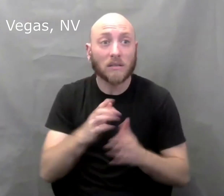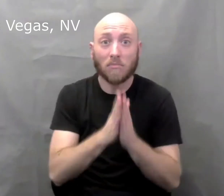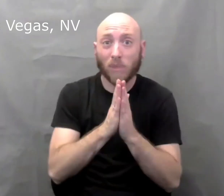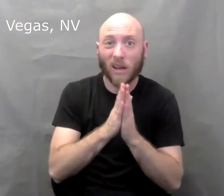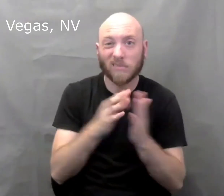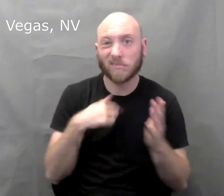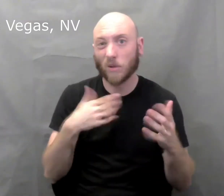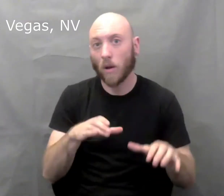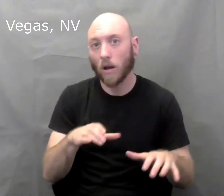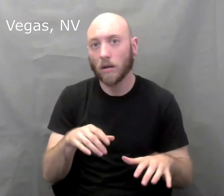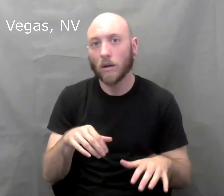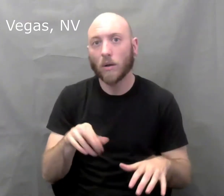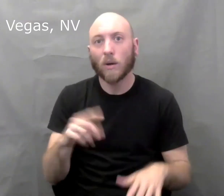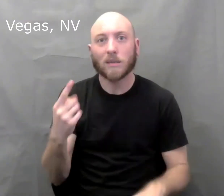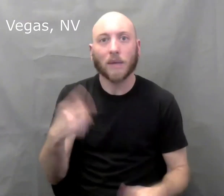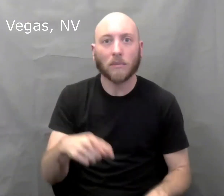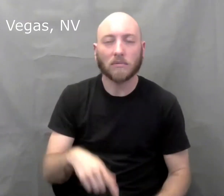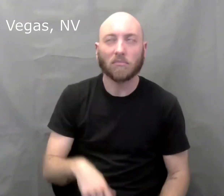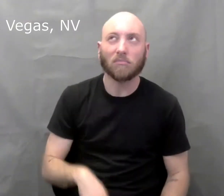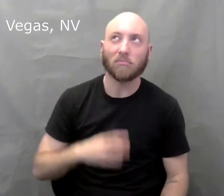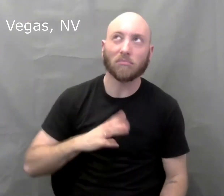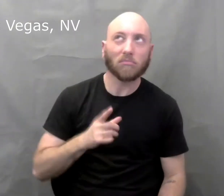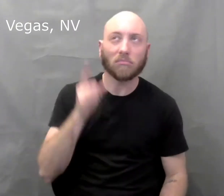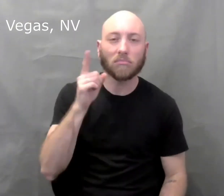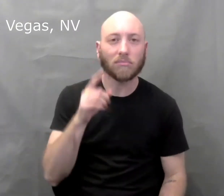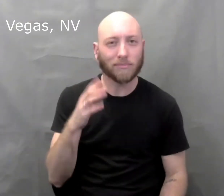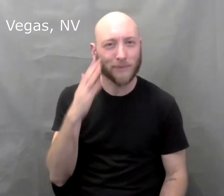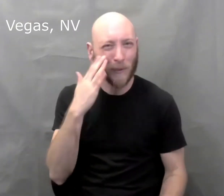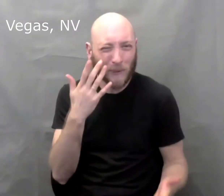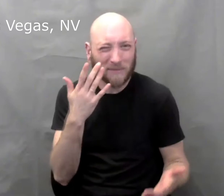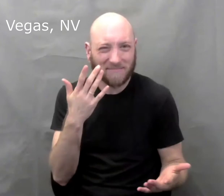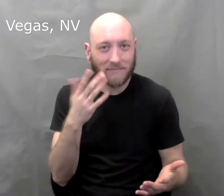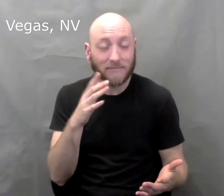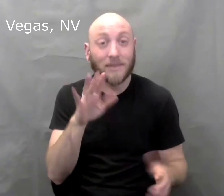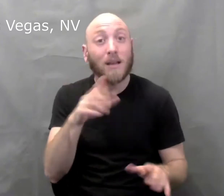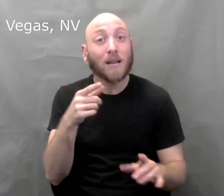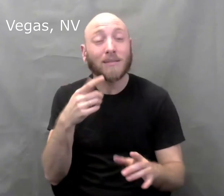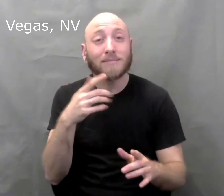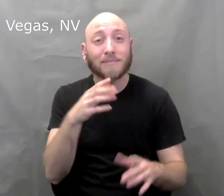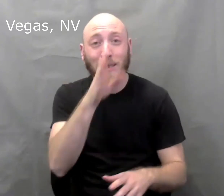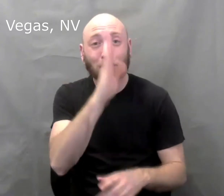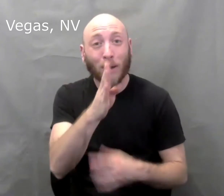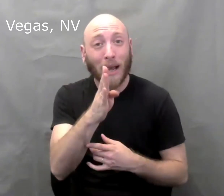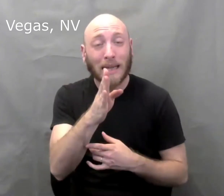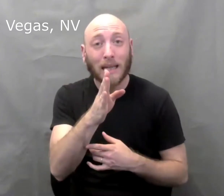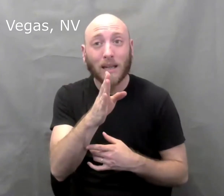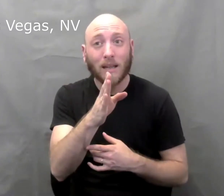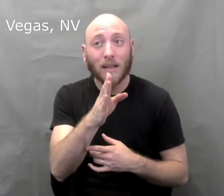now I'm resentful at my higher power. And I think the beauty of sobriety is that we don't have to